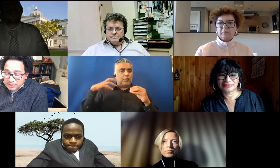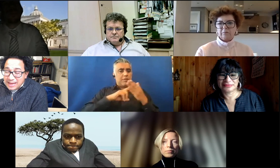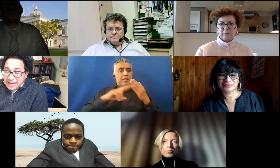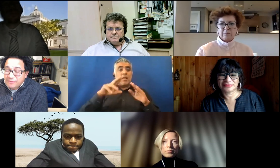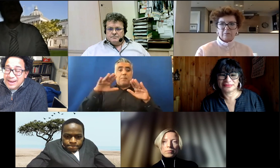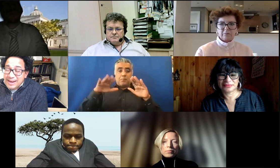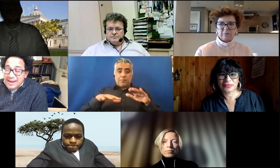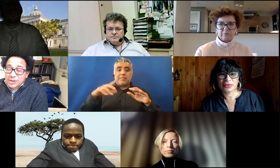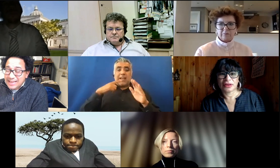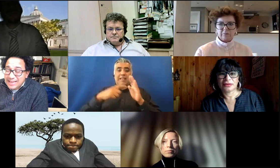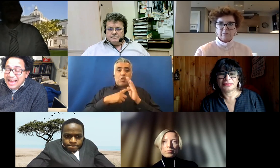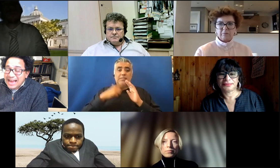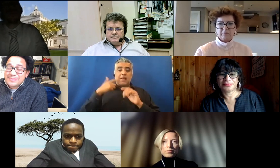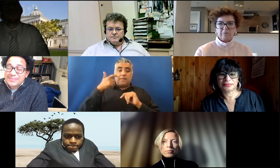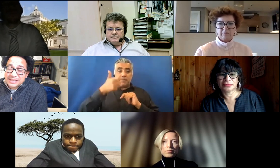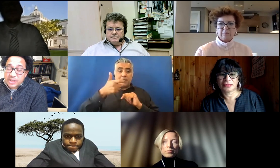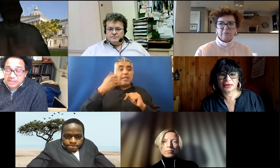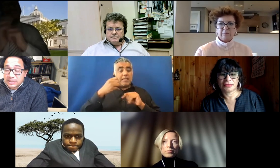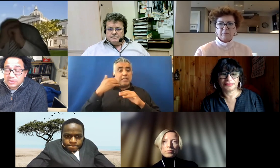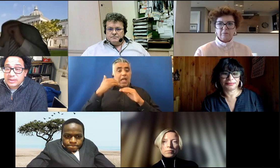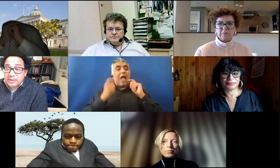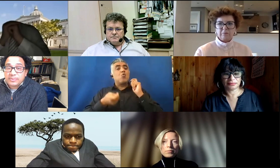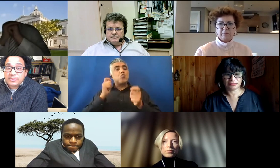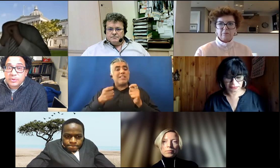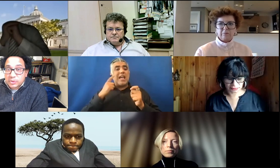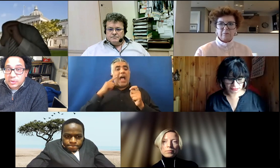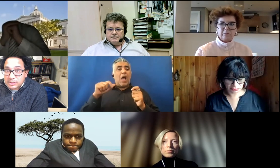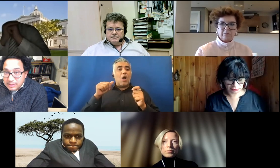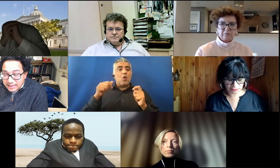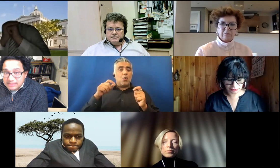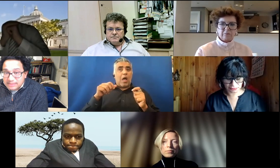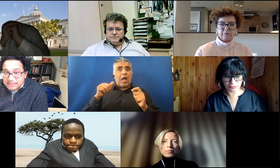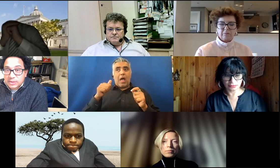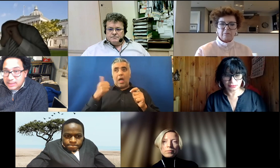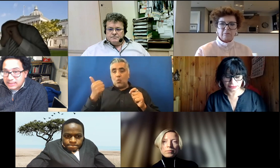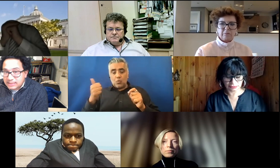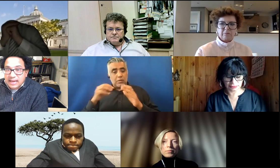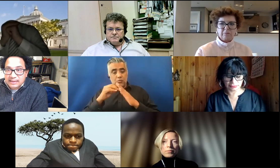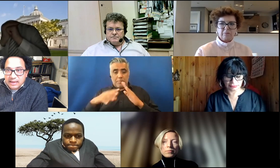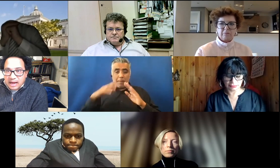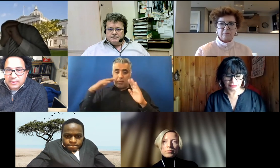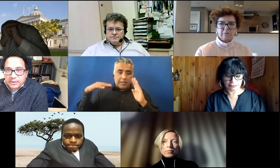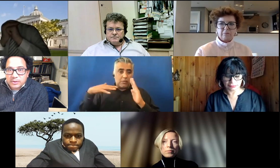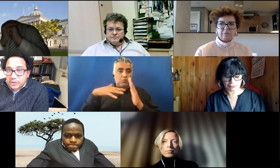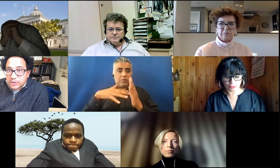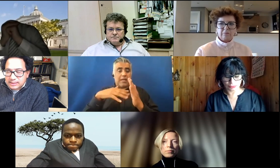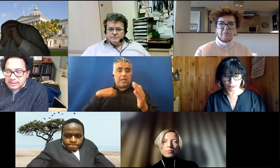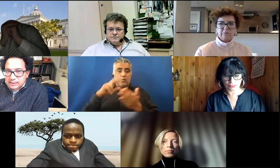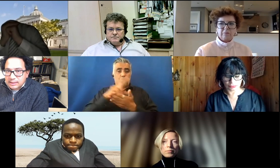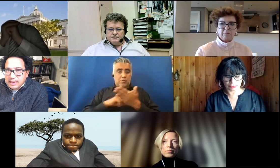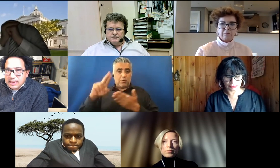to make financially unlimited adjustments to enable your kid to study at our